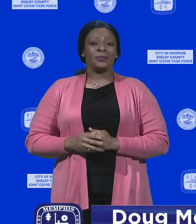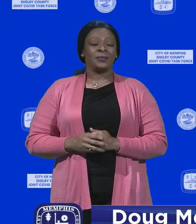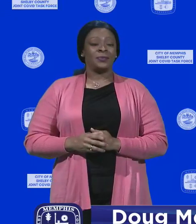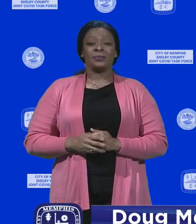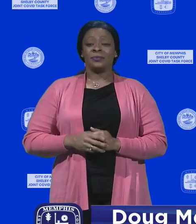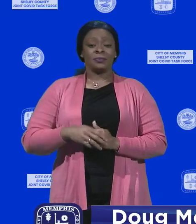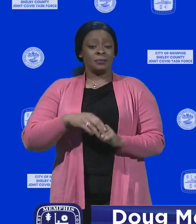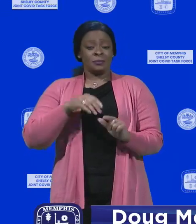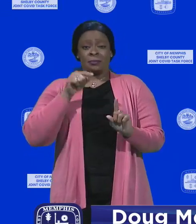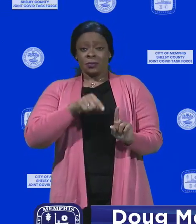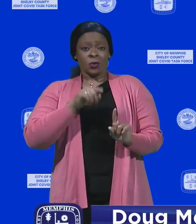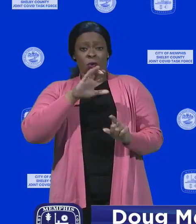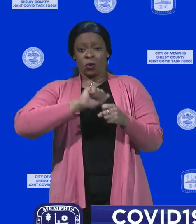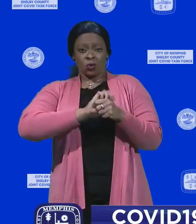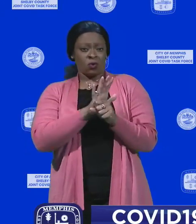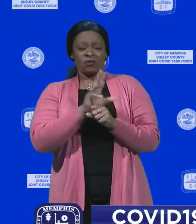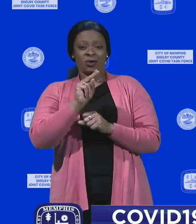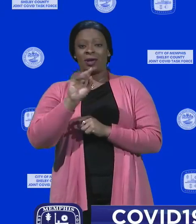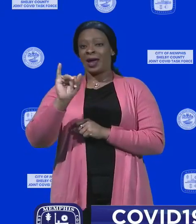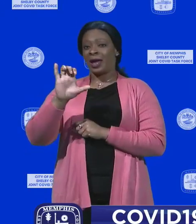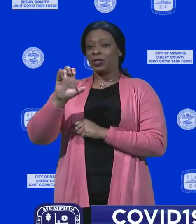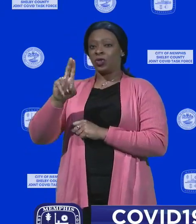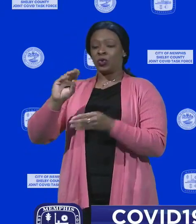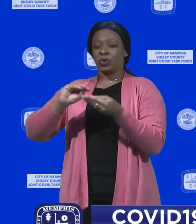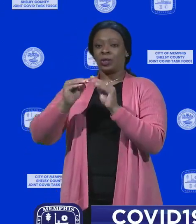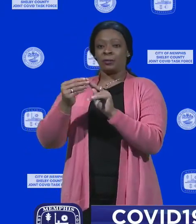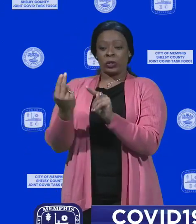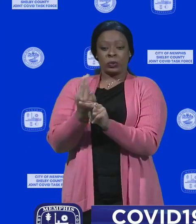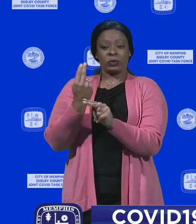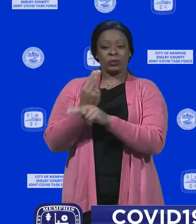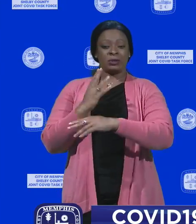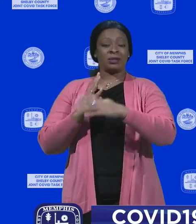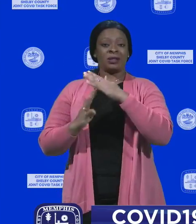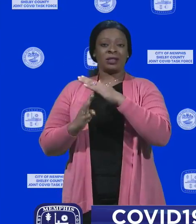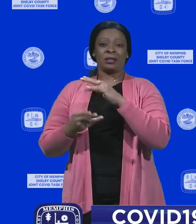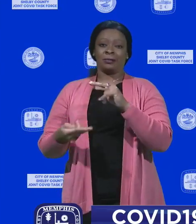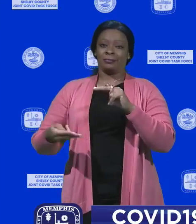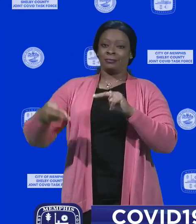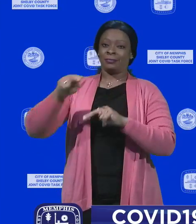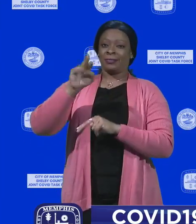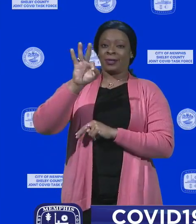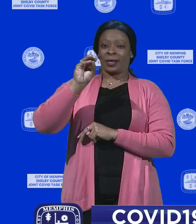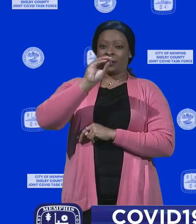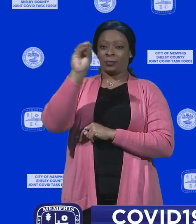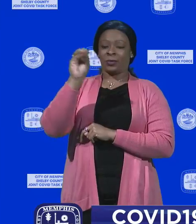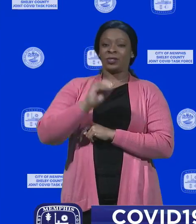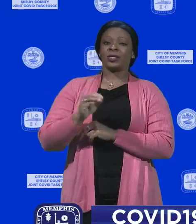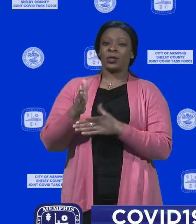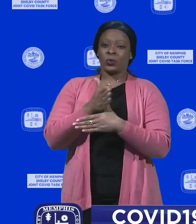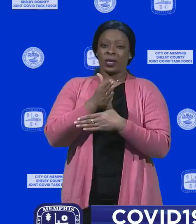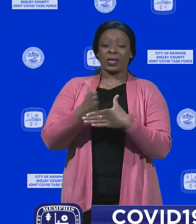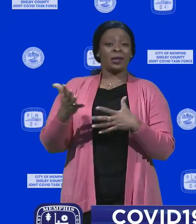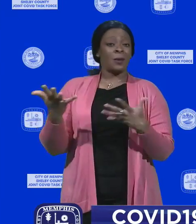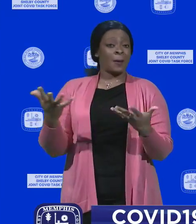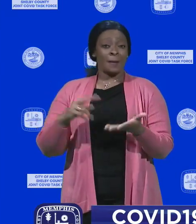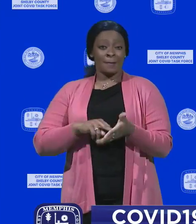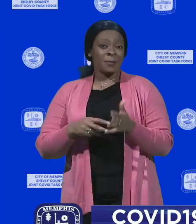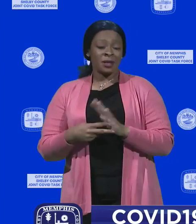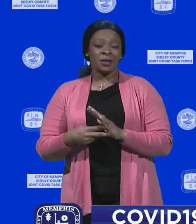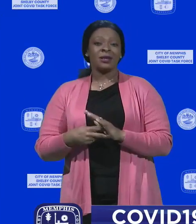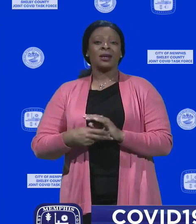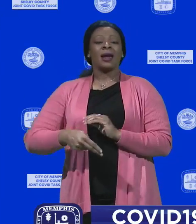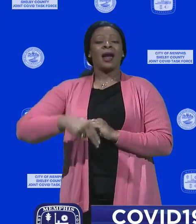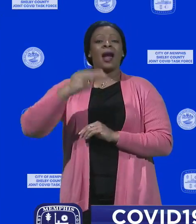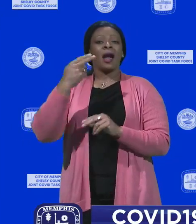to COVID, but our ICU rate of utilization is up in the 90% range. That means that we have a very